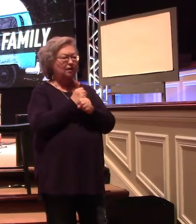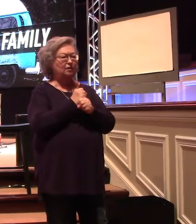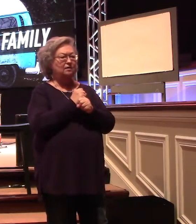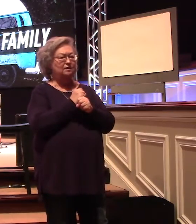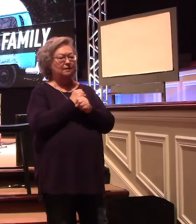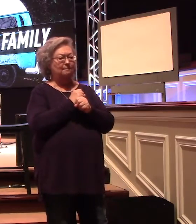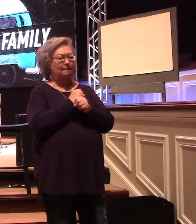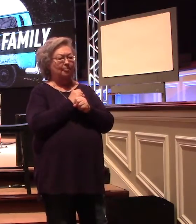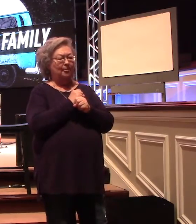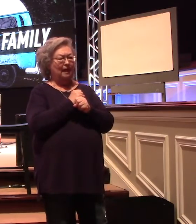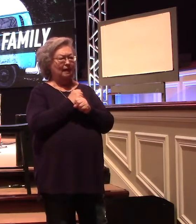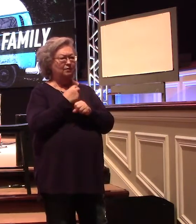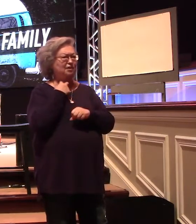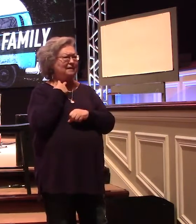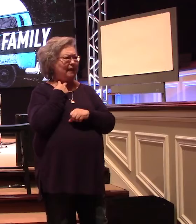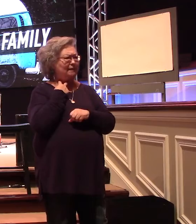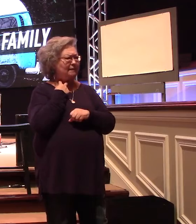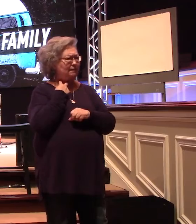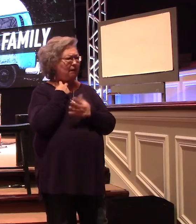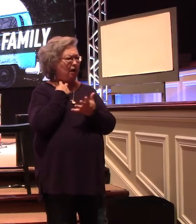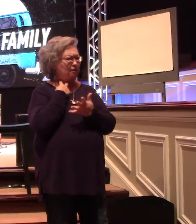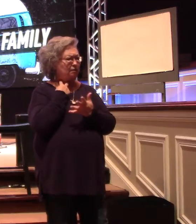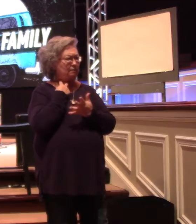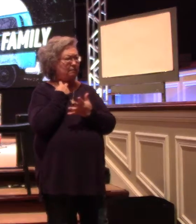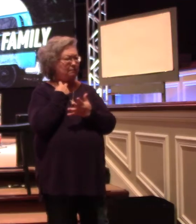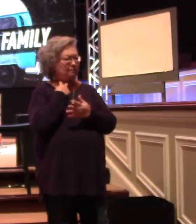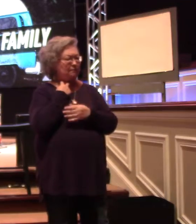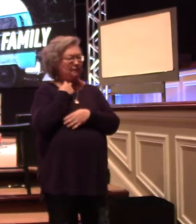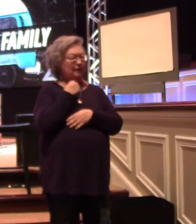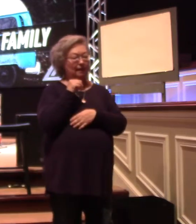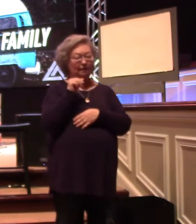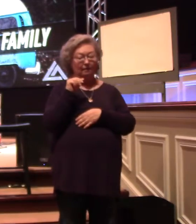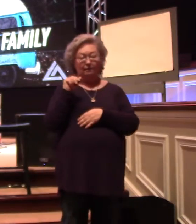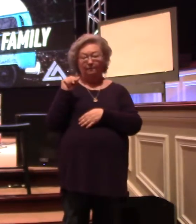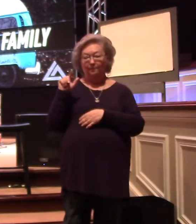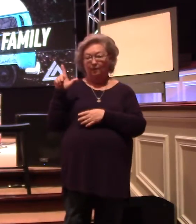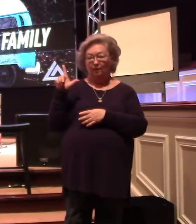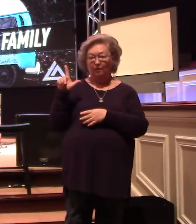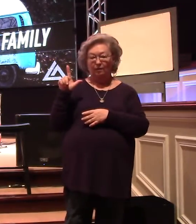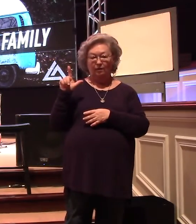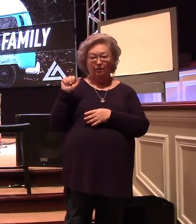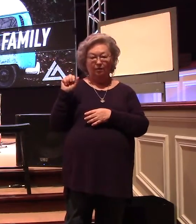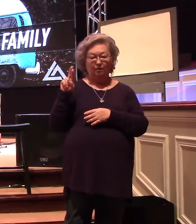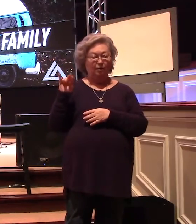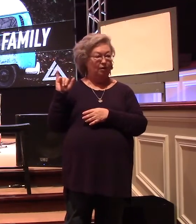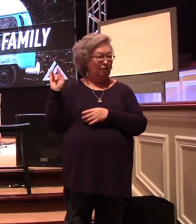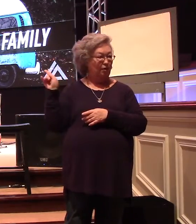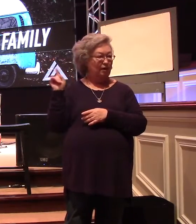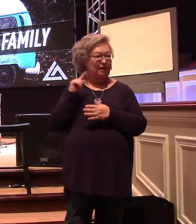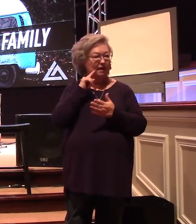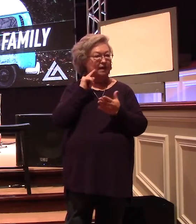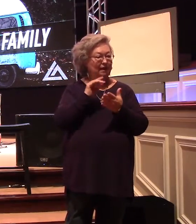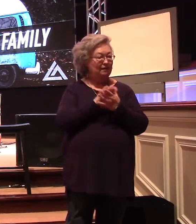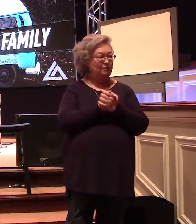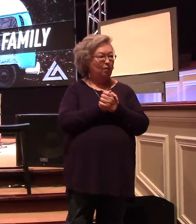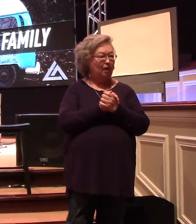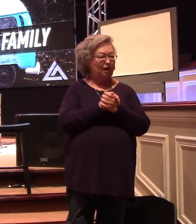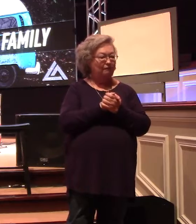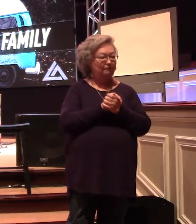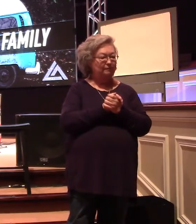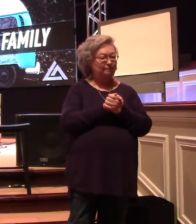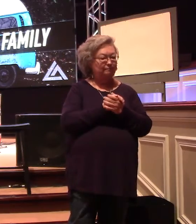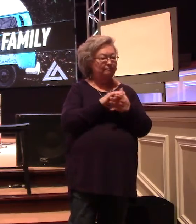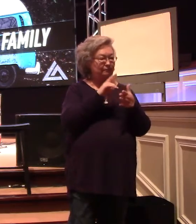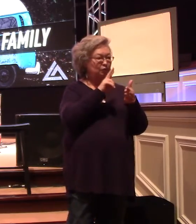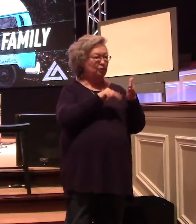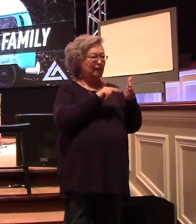this part to me, and I was like, okay, I gotta read me and let me have that, because I can relate to this guy. It says, years ago, I was challenged to